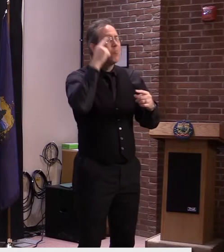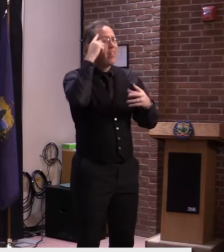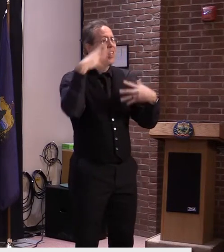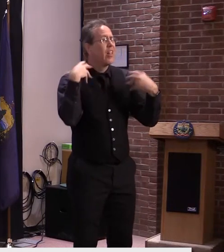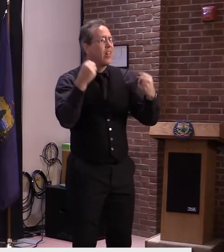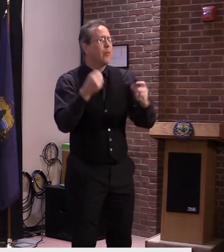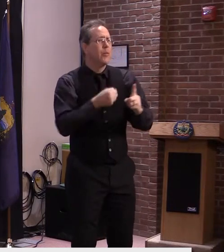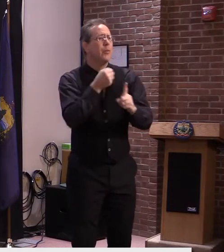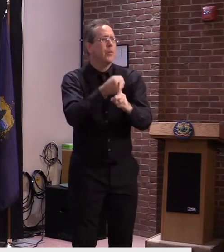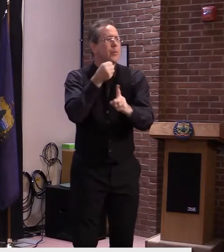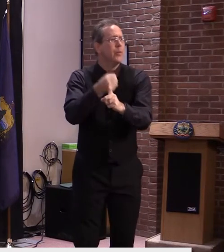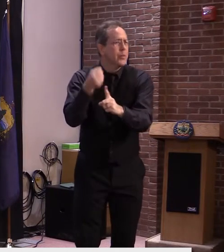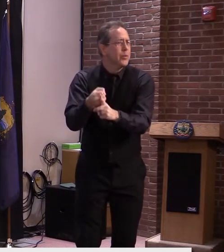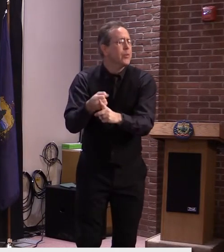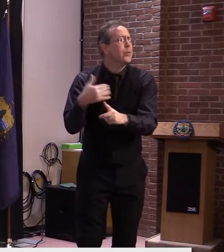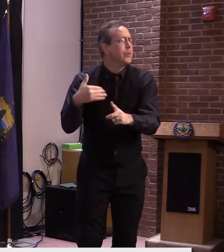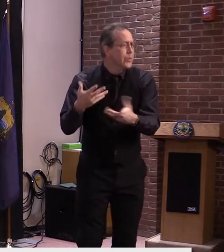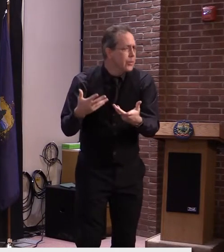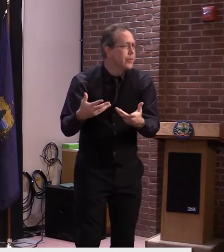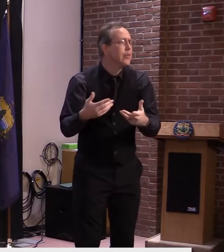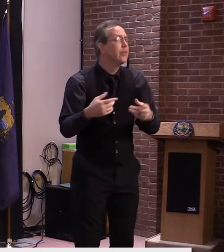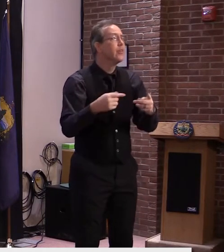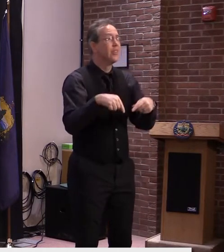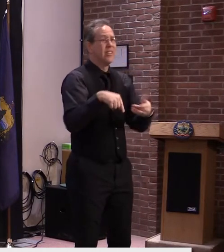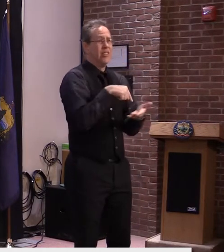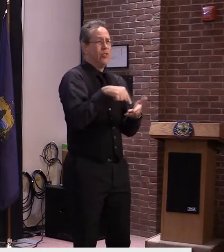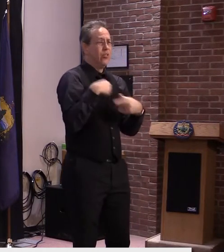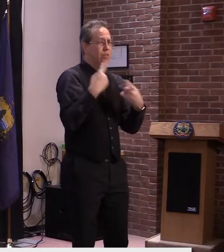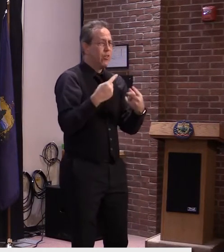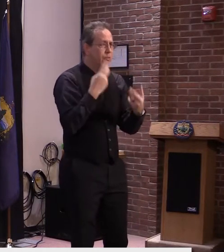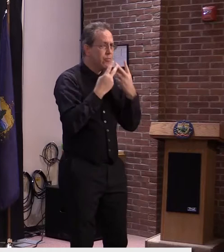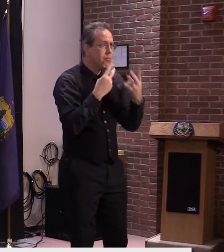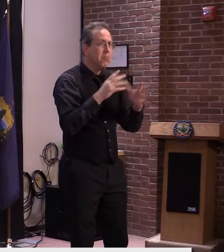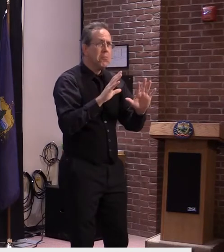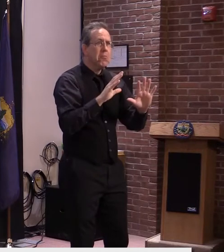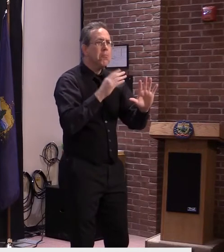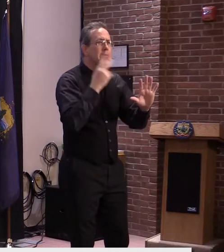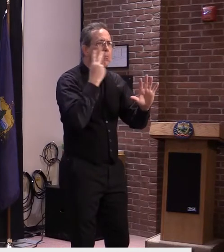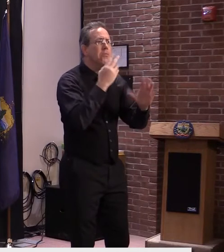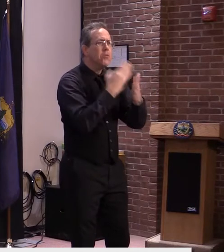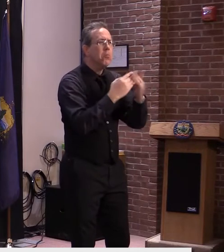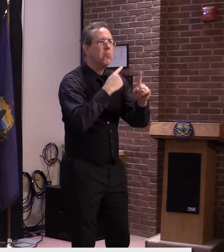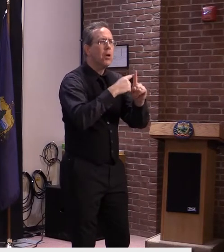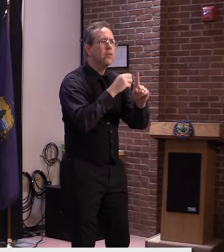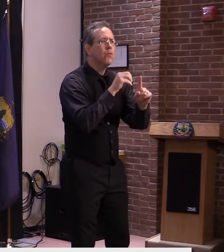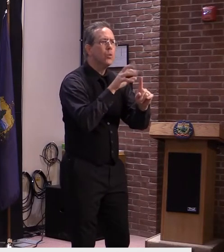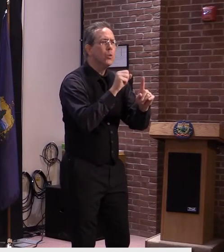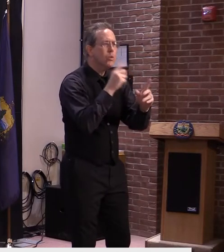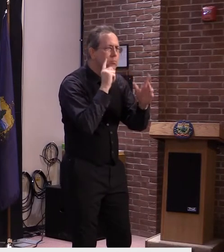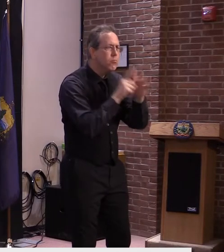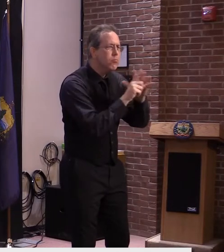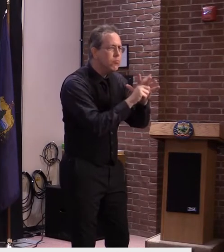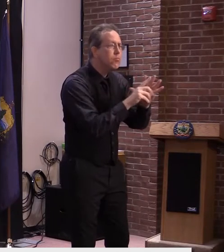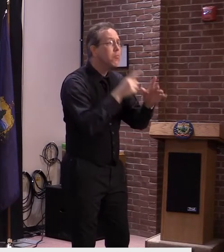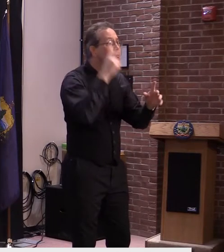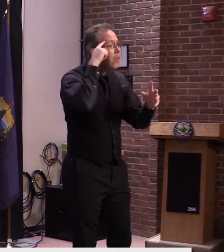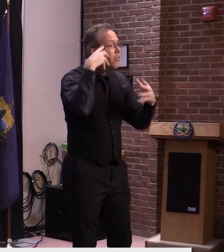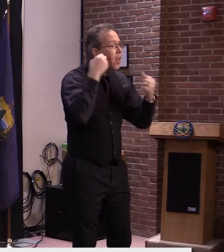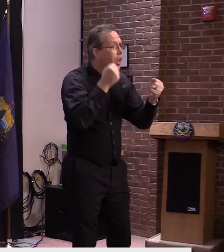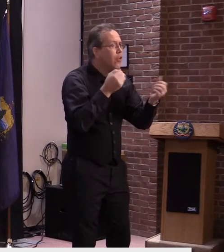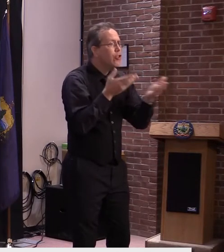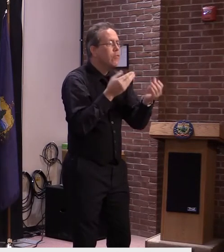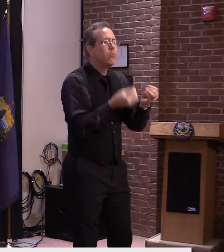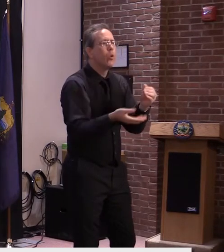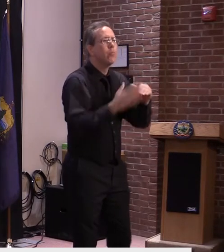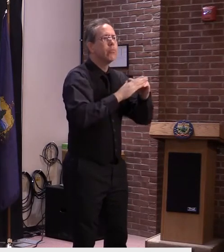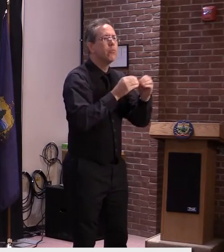I want to focus on an area that went well during the pandemic, helping to make mental health and other care and services more available to